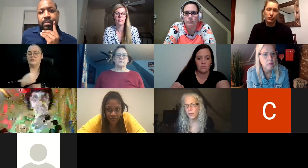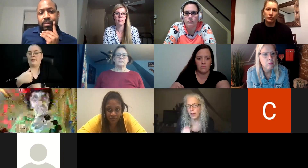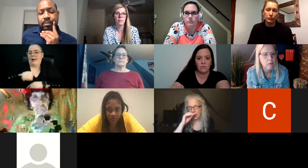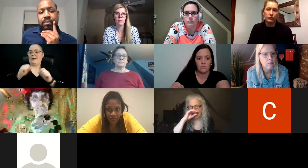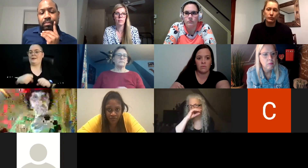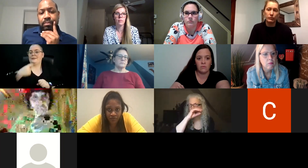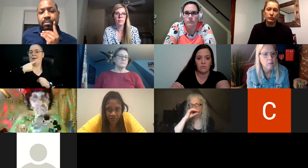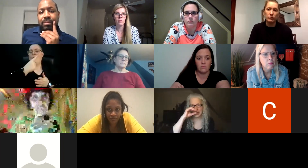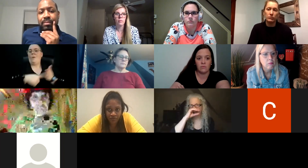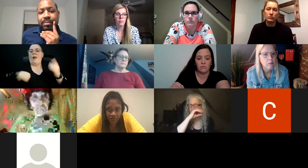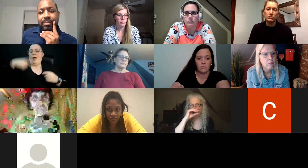how that impacts,